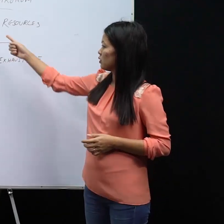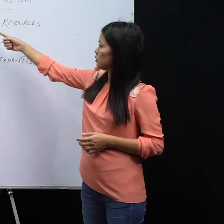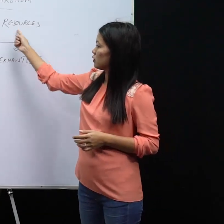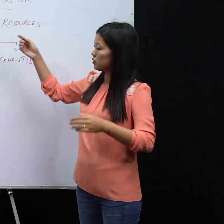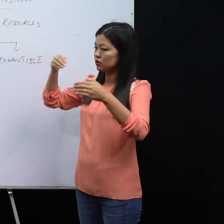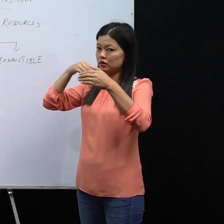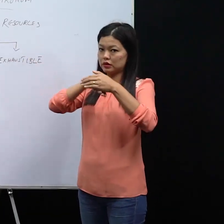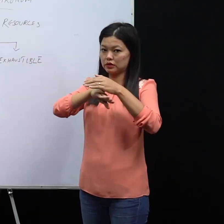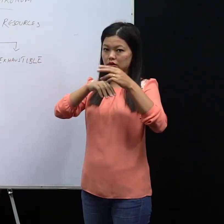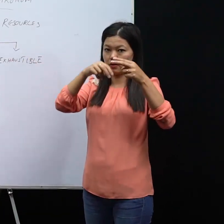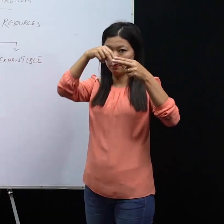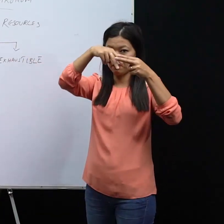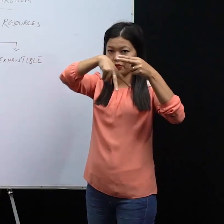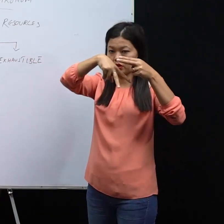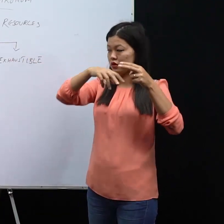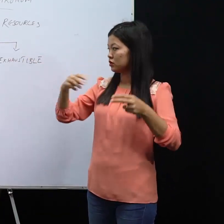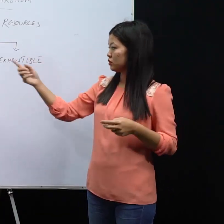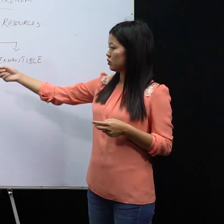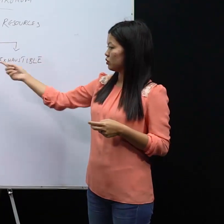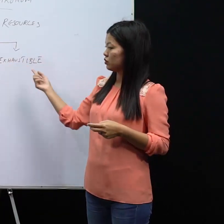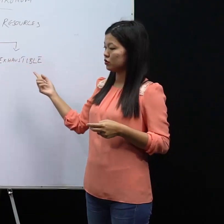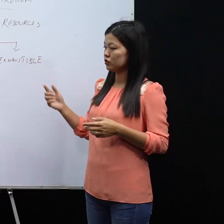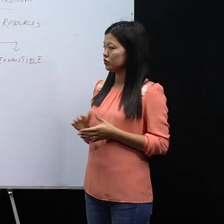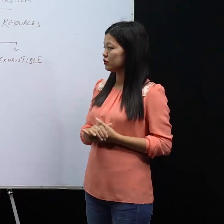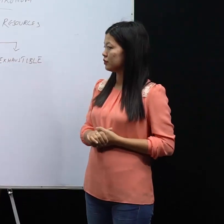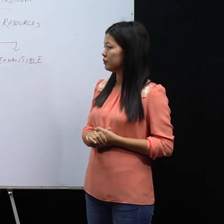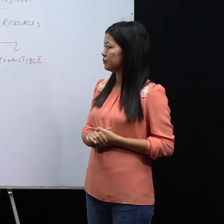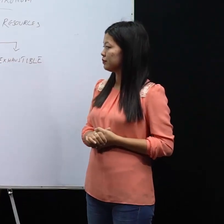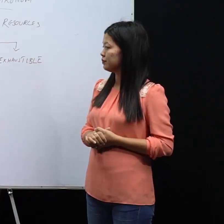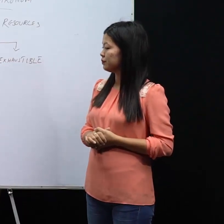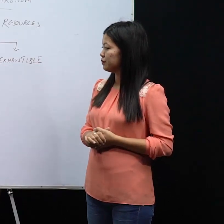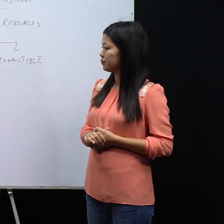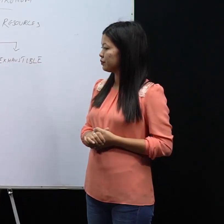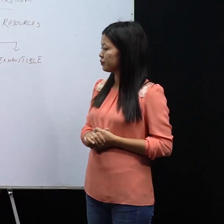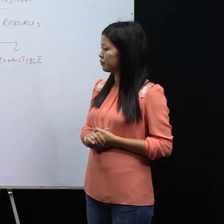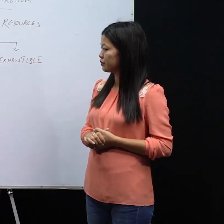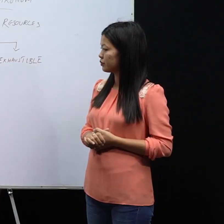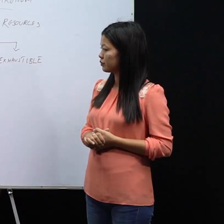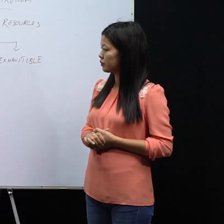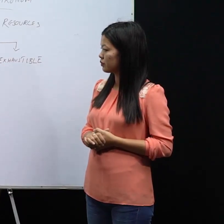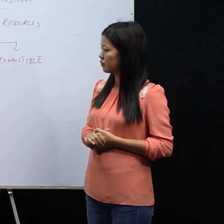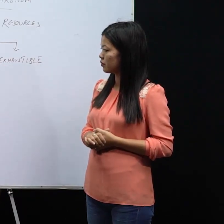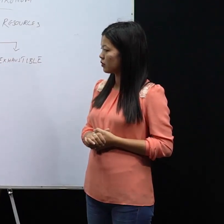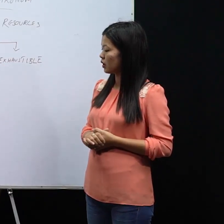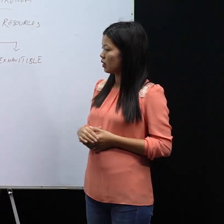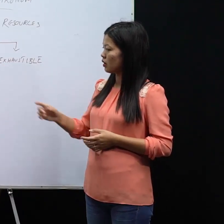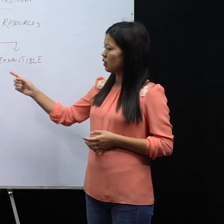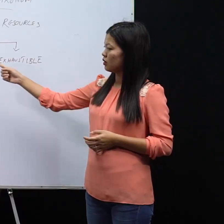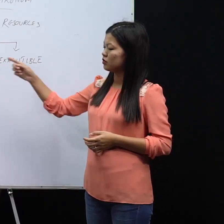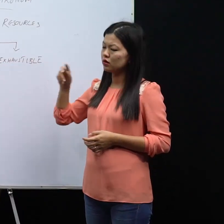So exhaustible natural resources, inexhaustible natural resources. So now when I say